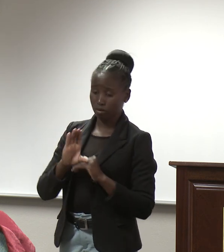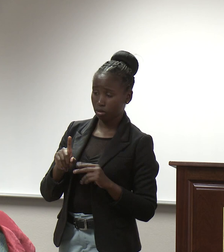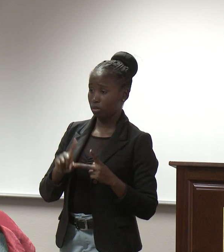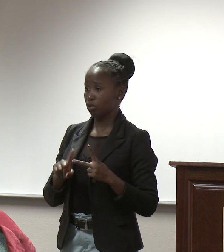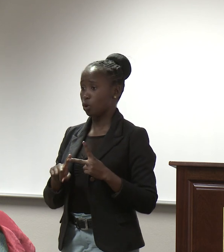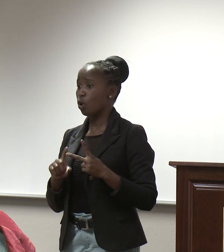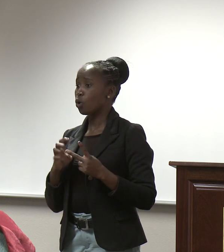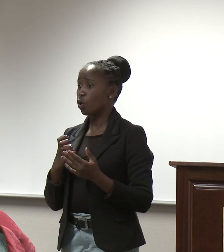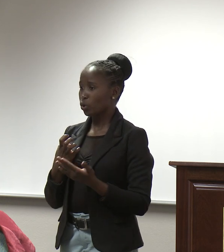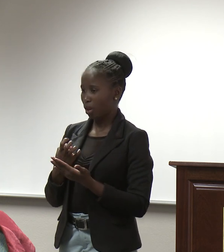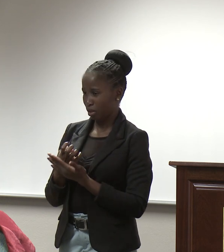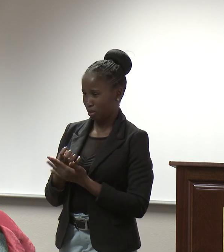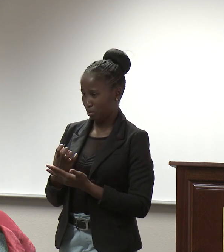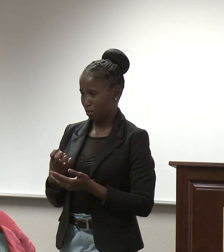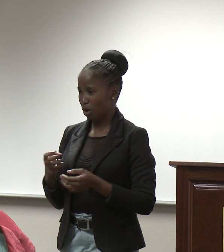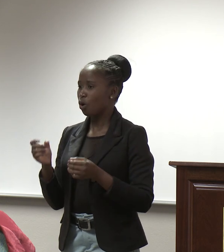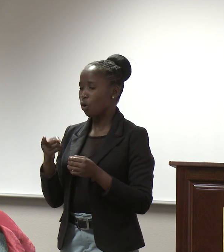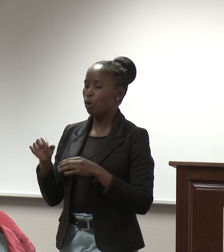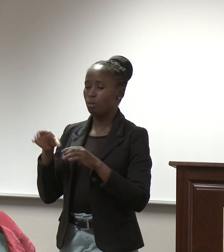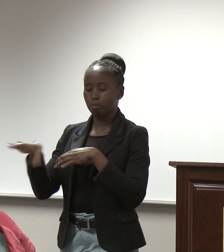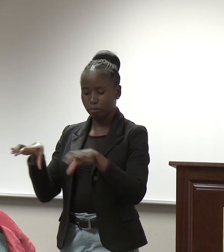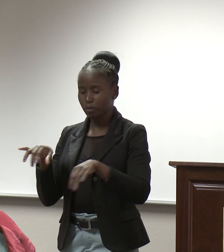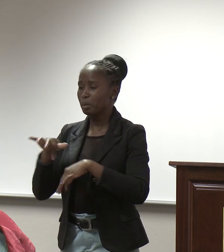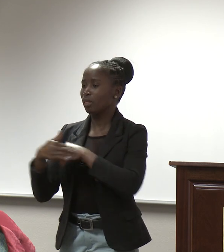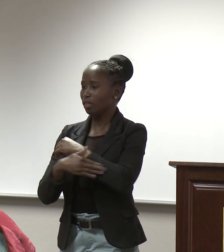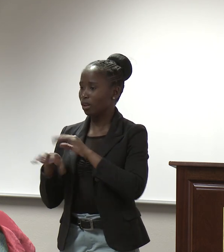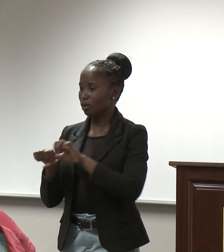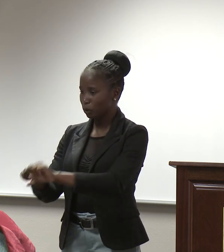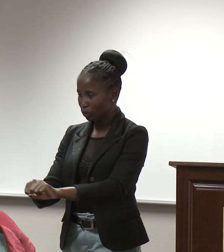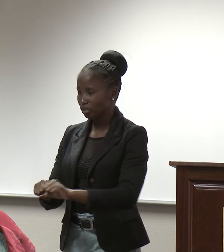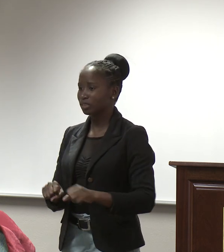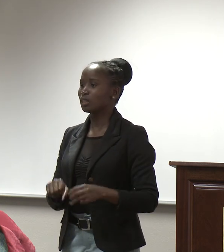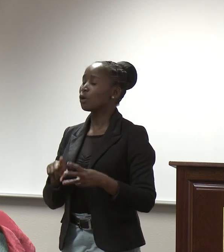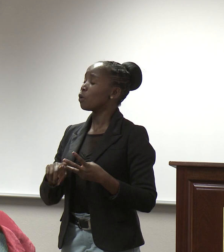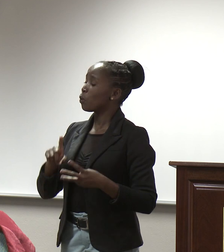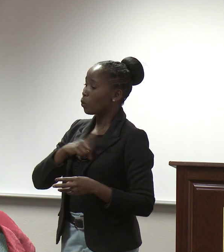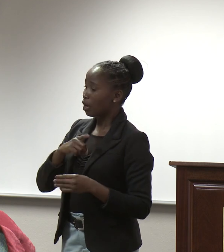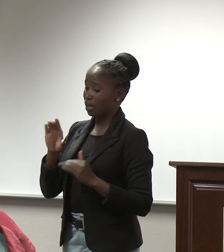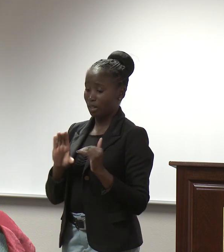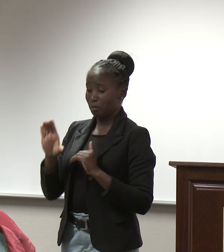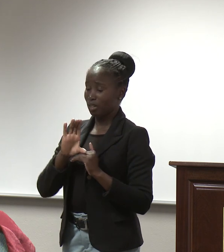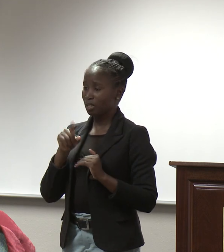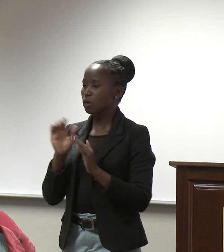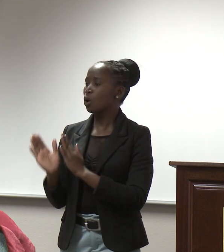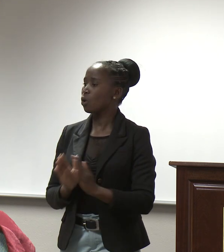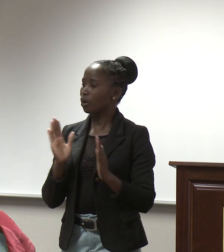and patriarchal project, it was a country project. Because capitalism was organized on the basis